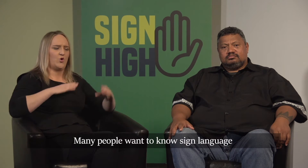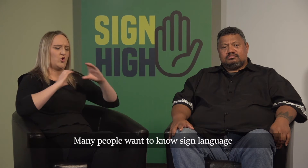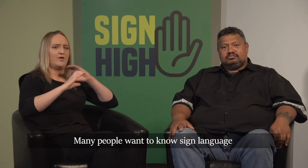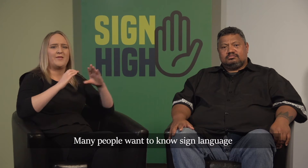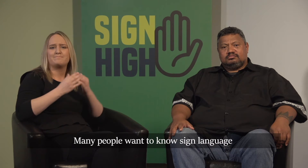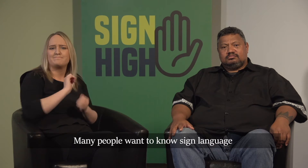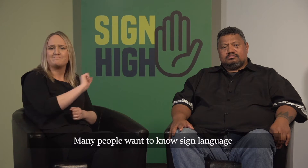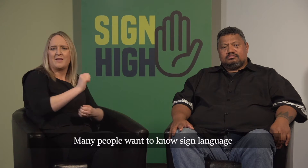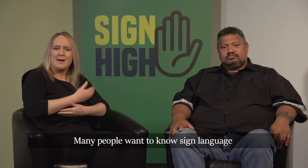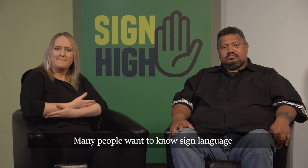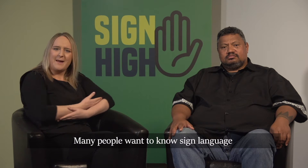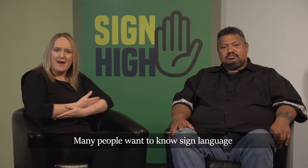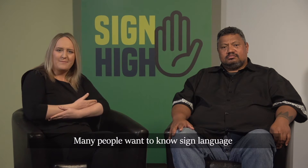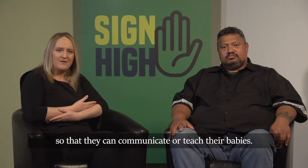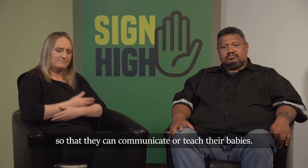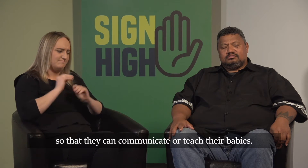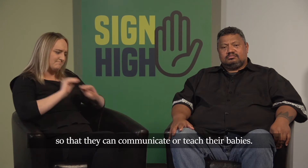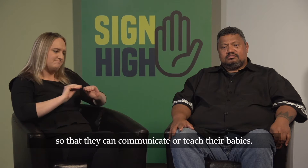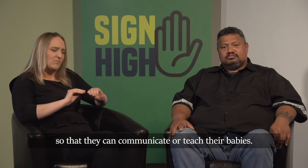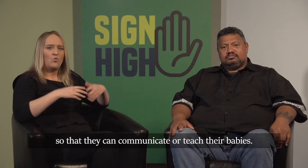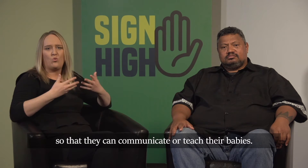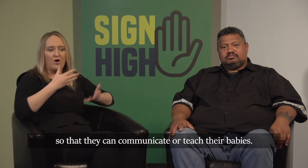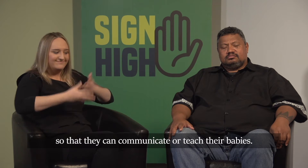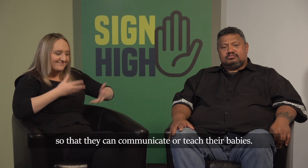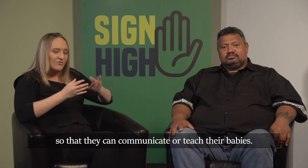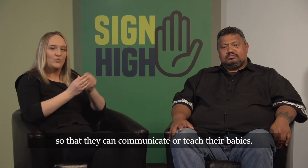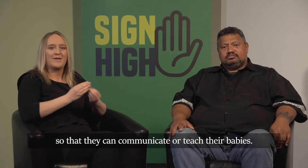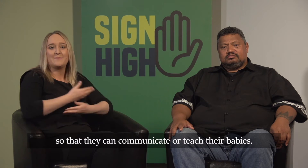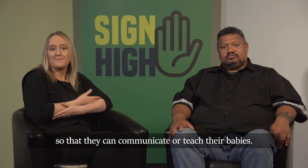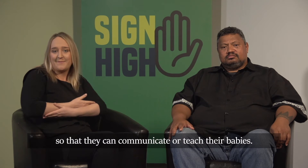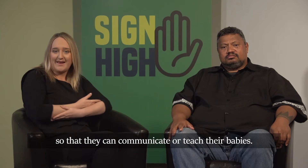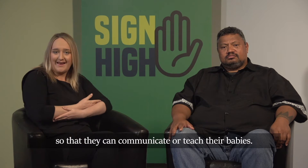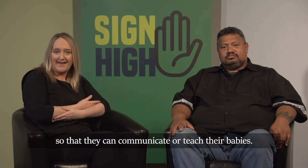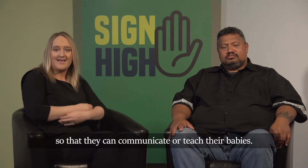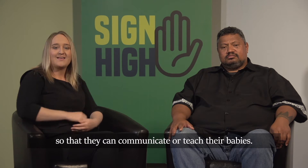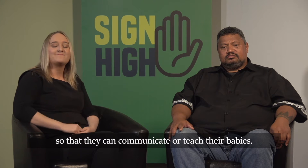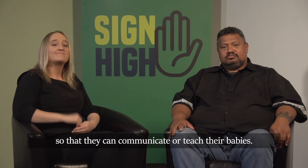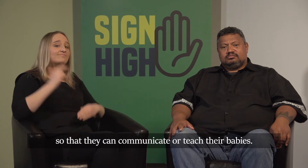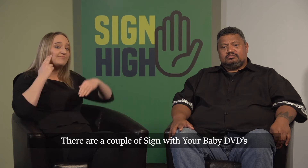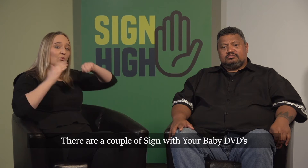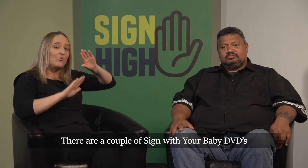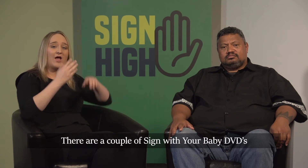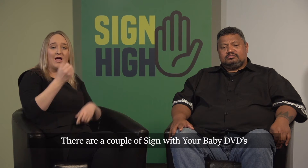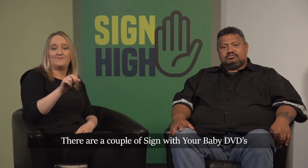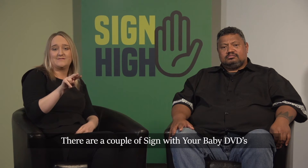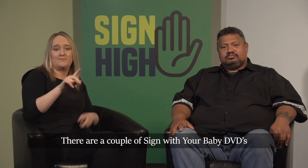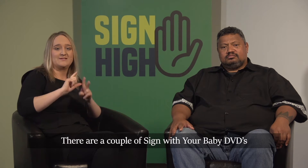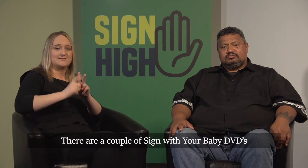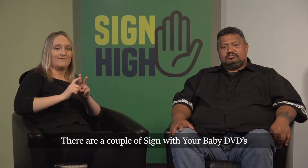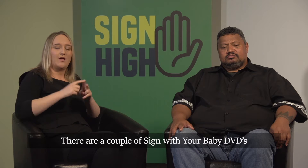Many people want to know sign language so that they can communicate or teach their babies. There are a couple of